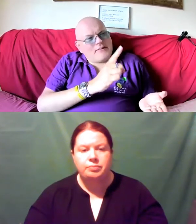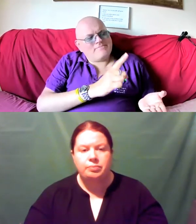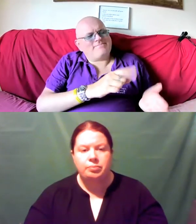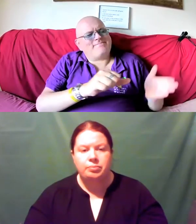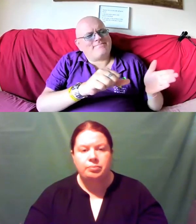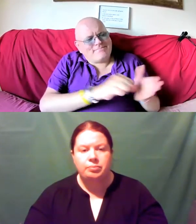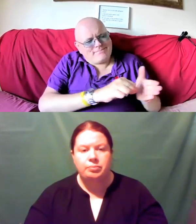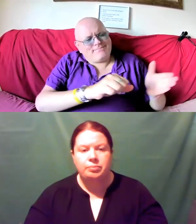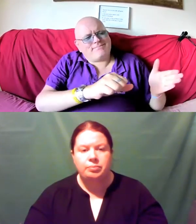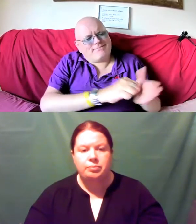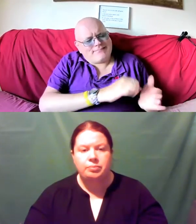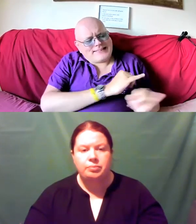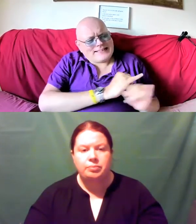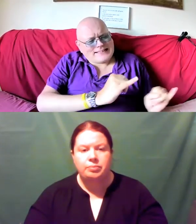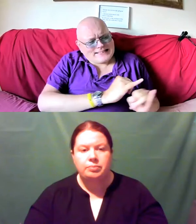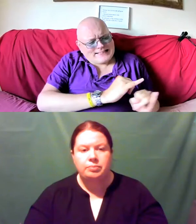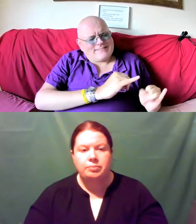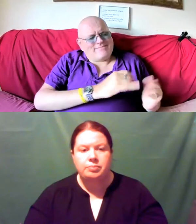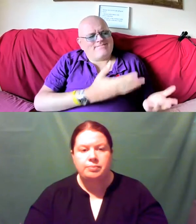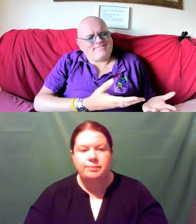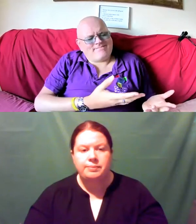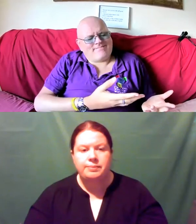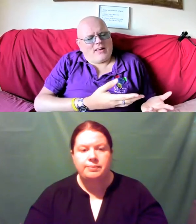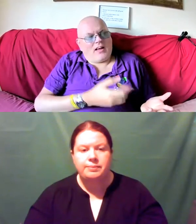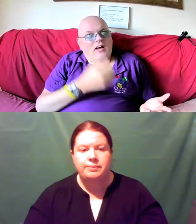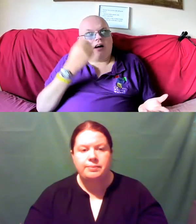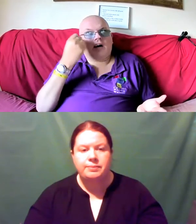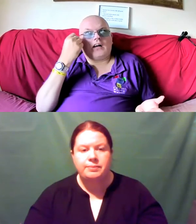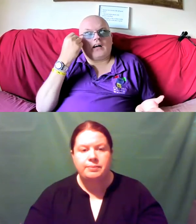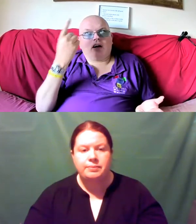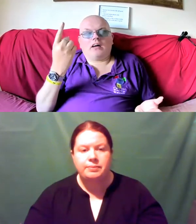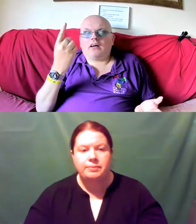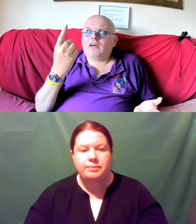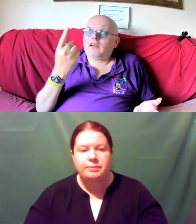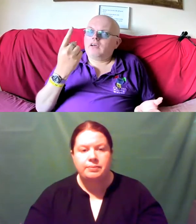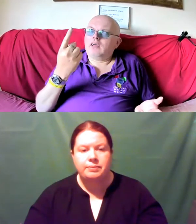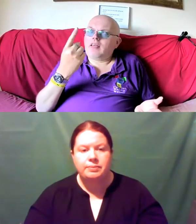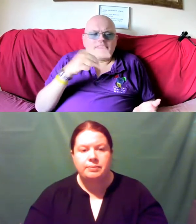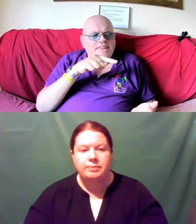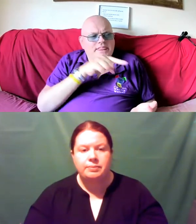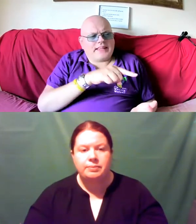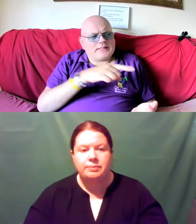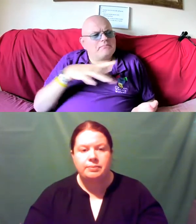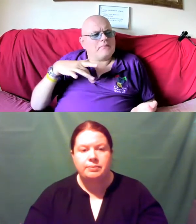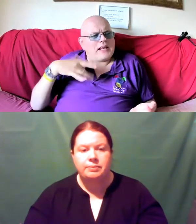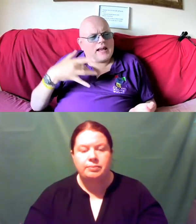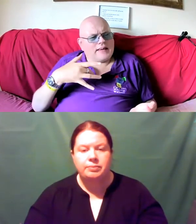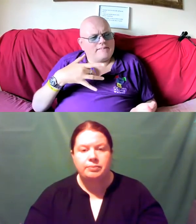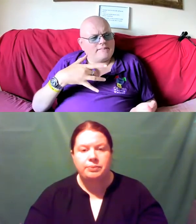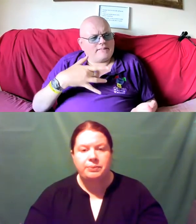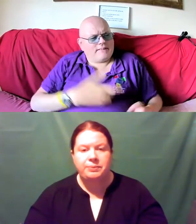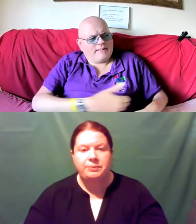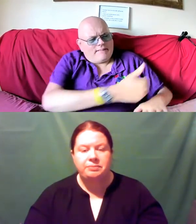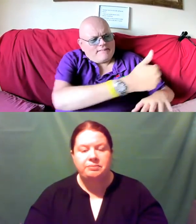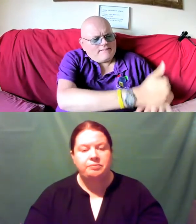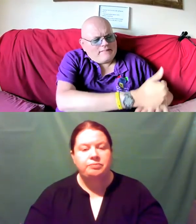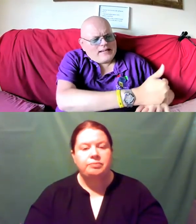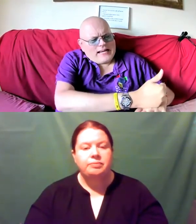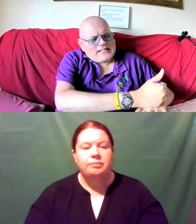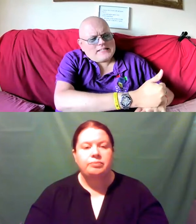where I came to realize that I was building this potential life commitment on some really shaky